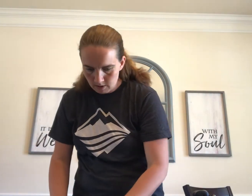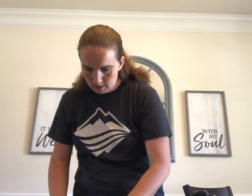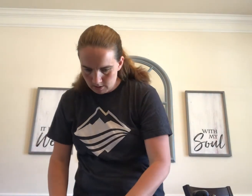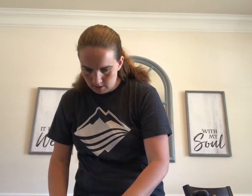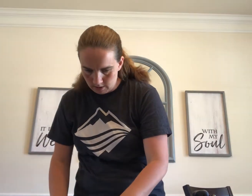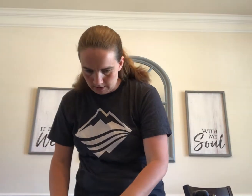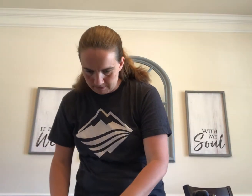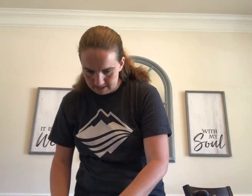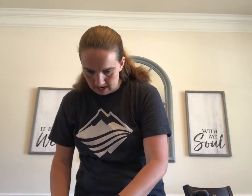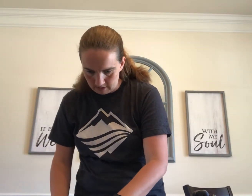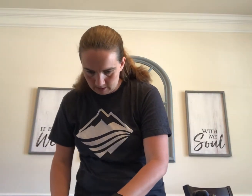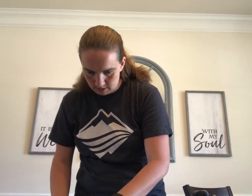All right, what's next?